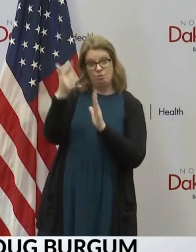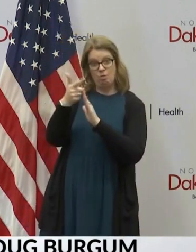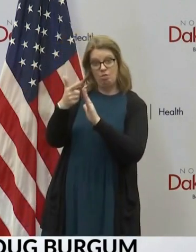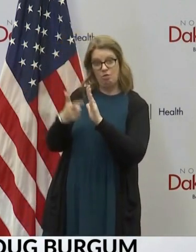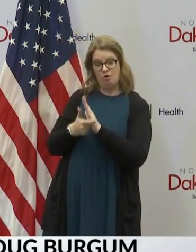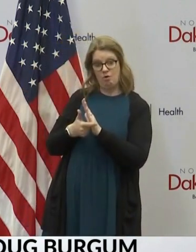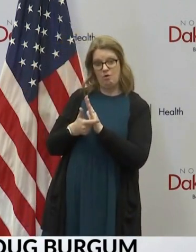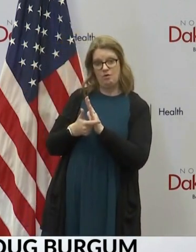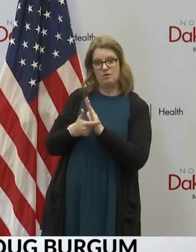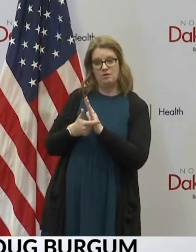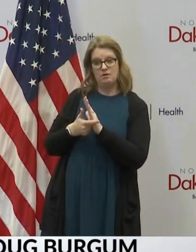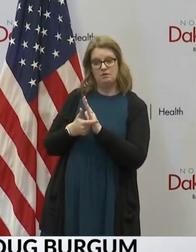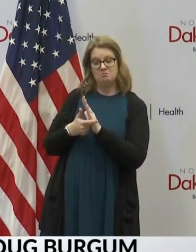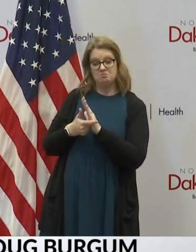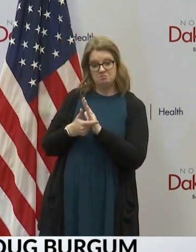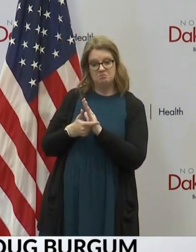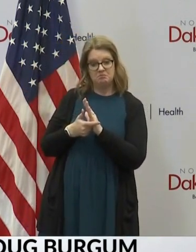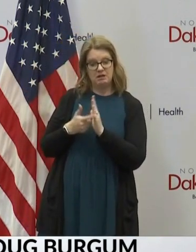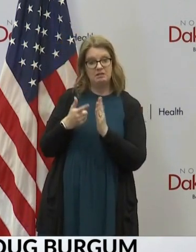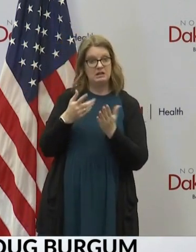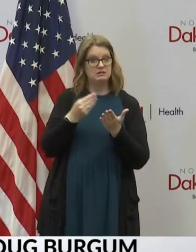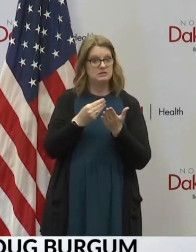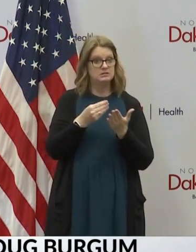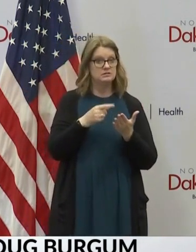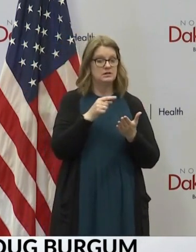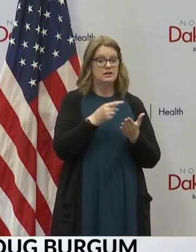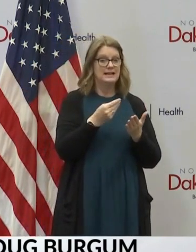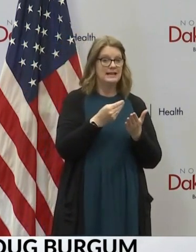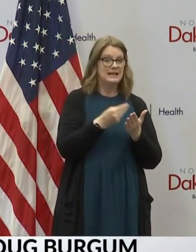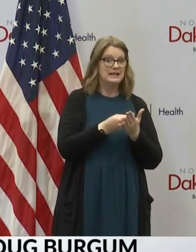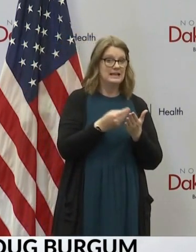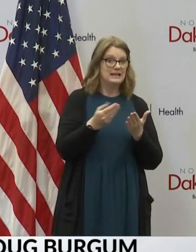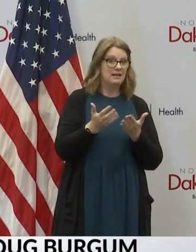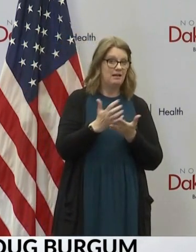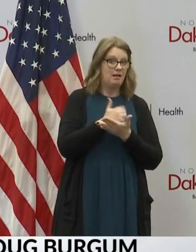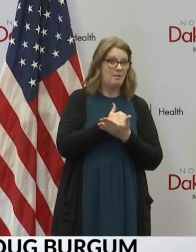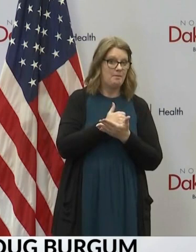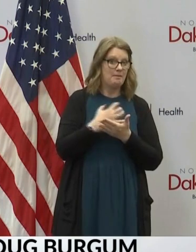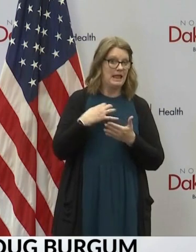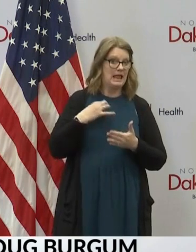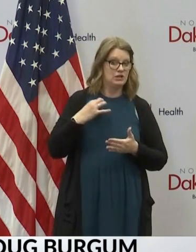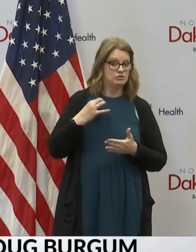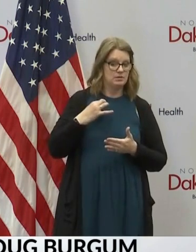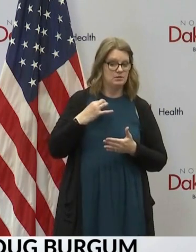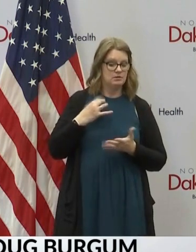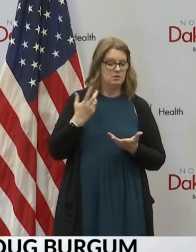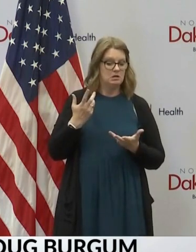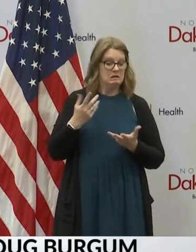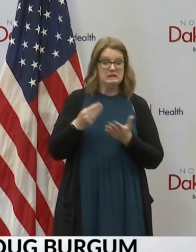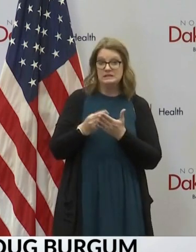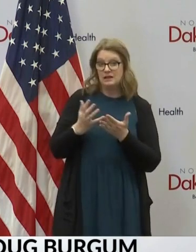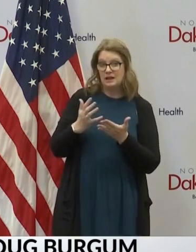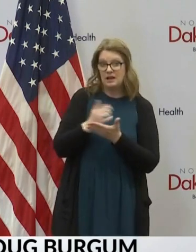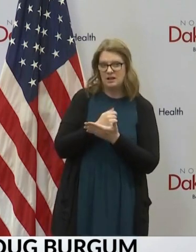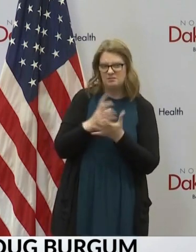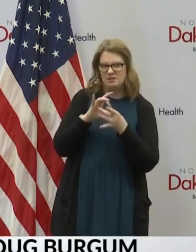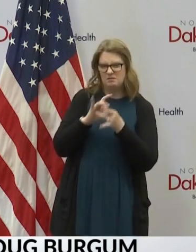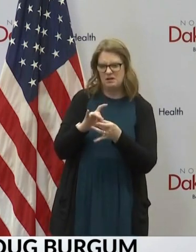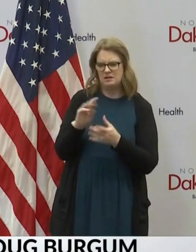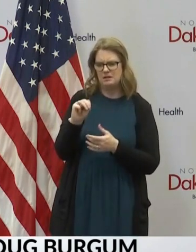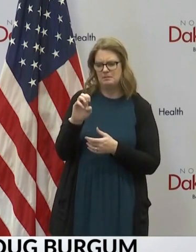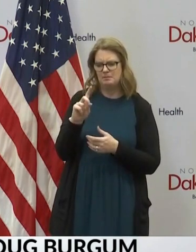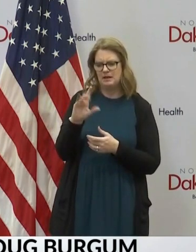there's income eligibility for whether or not that check would count as income towards some Medicaid